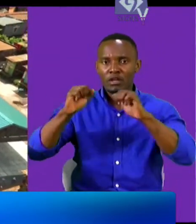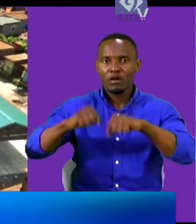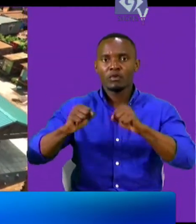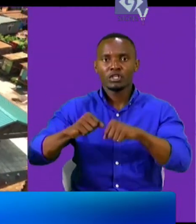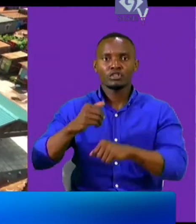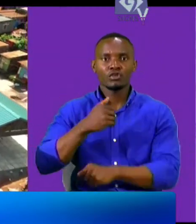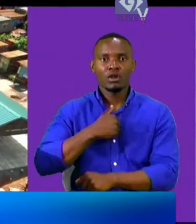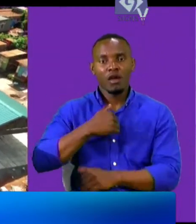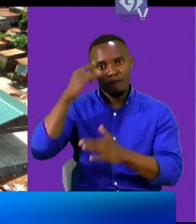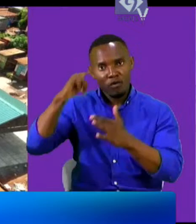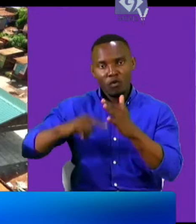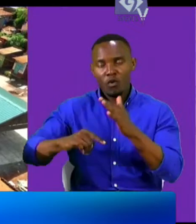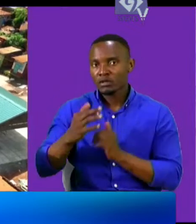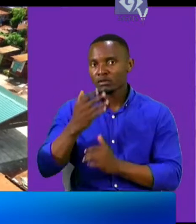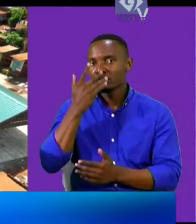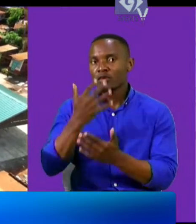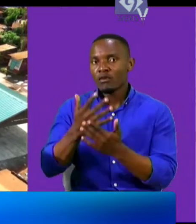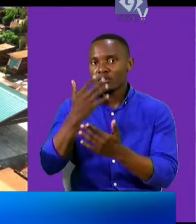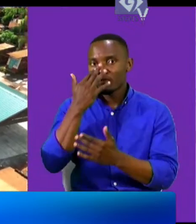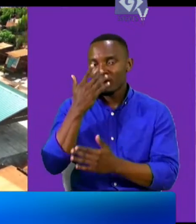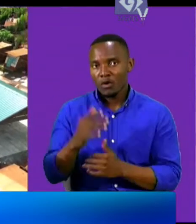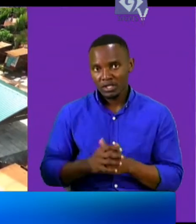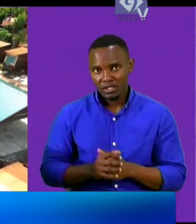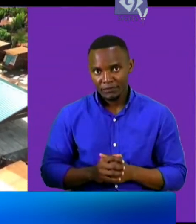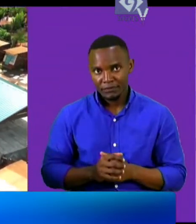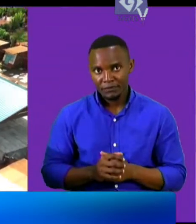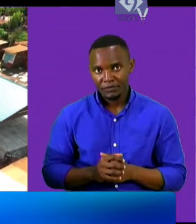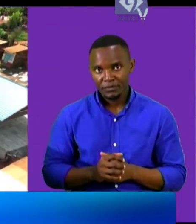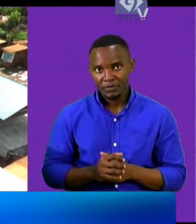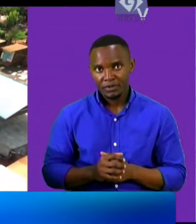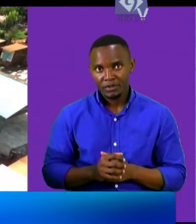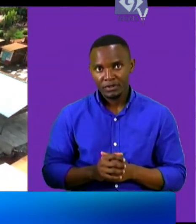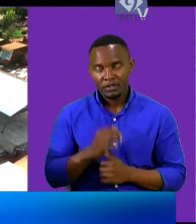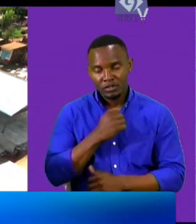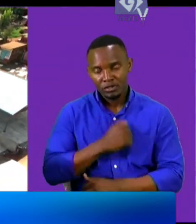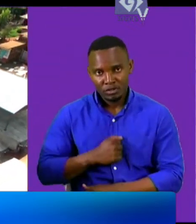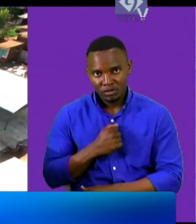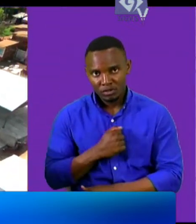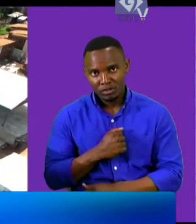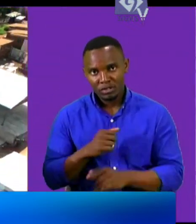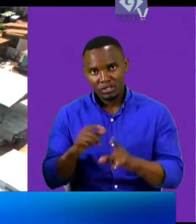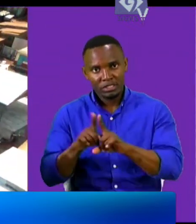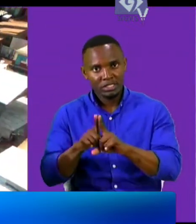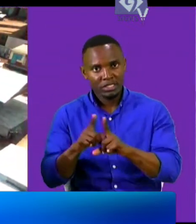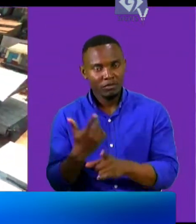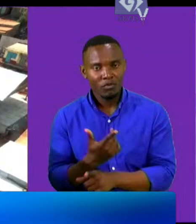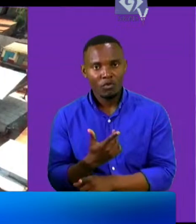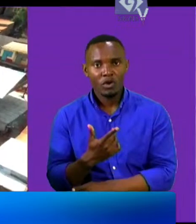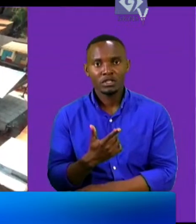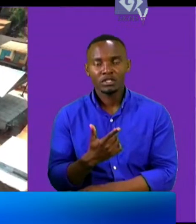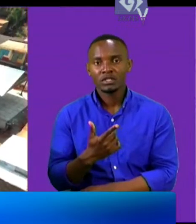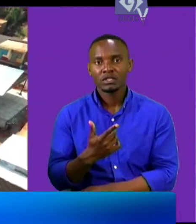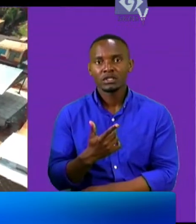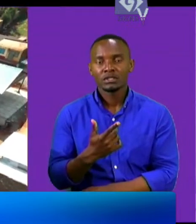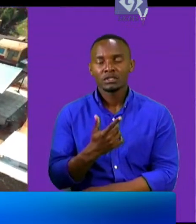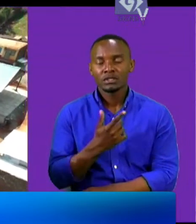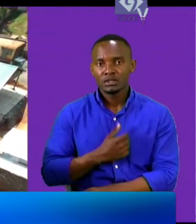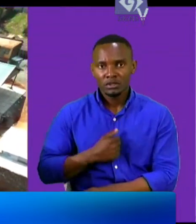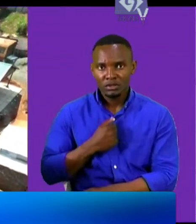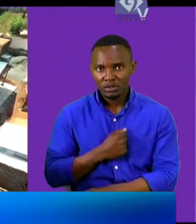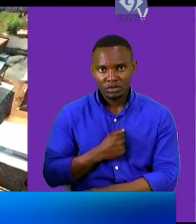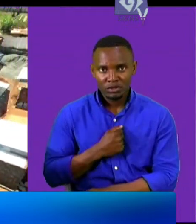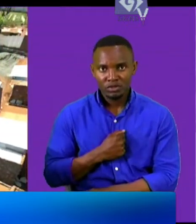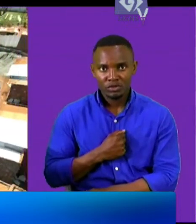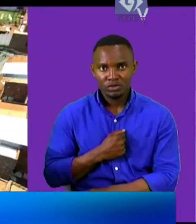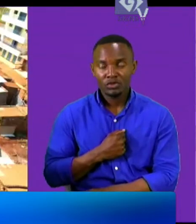horticulture farming, particularly growing of tomato, growing of watermelon and other vegetables. So this market